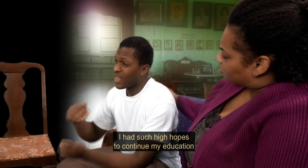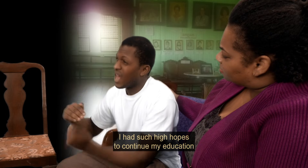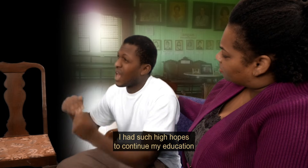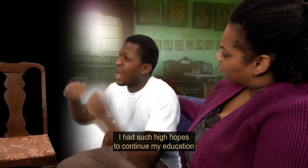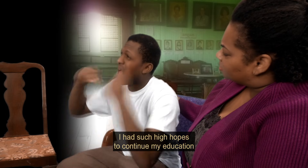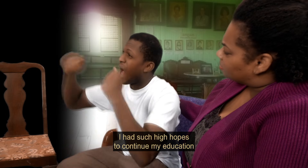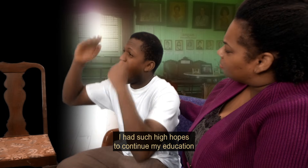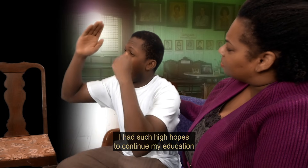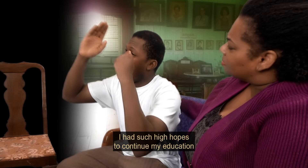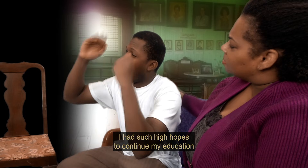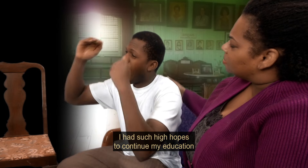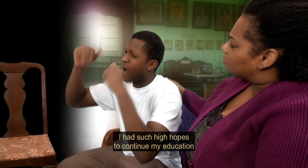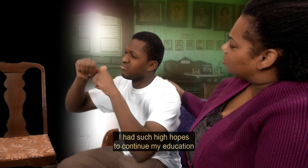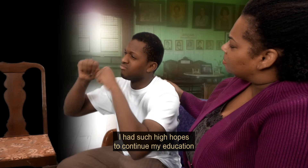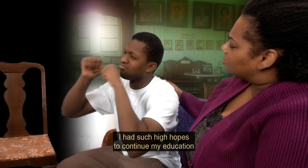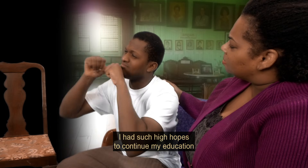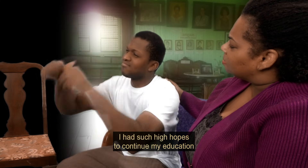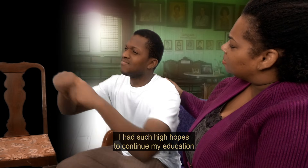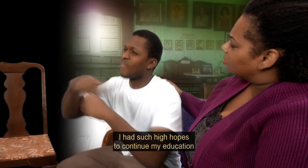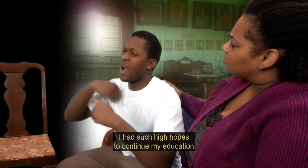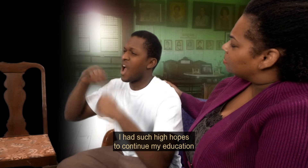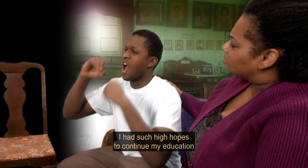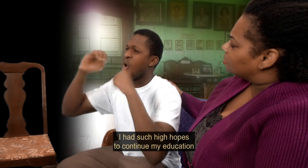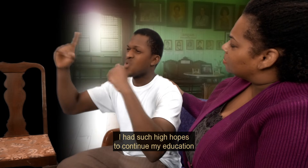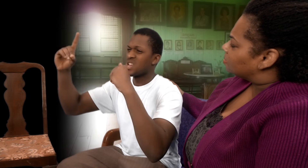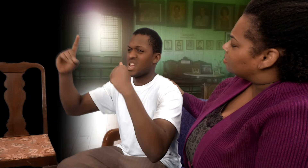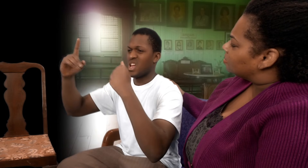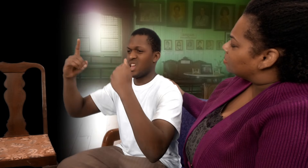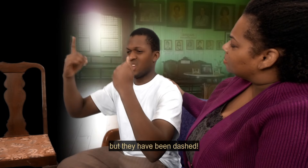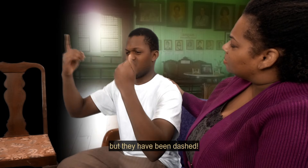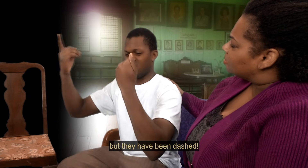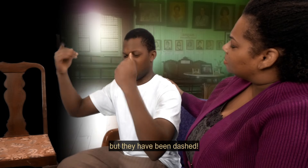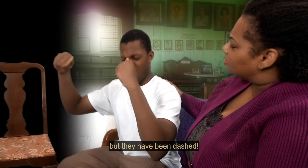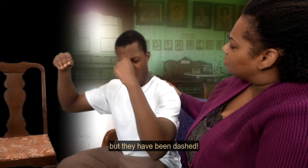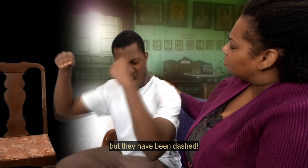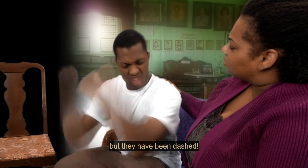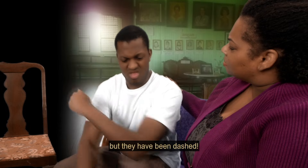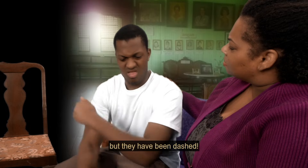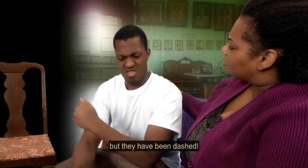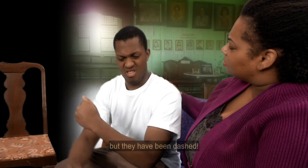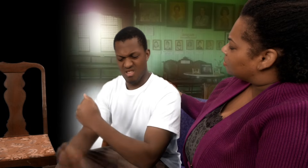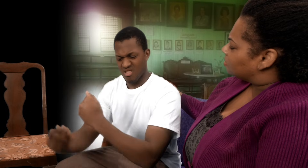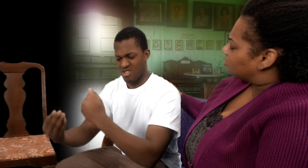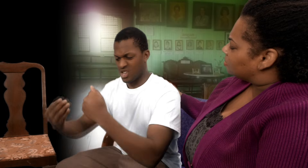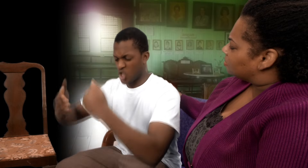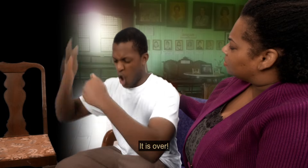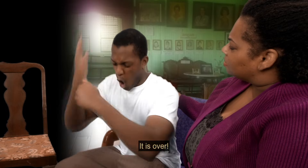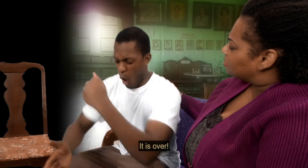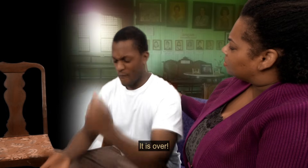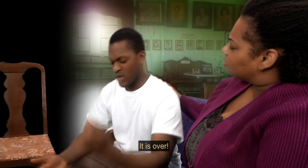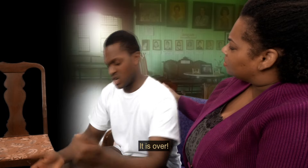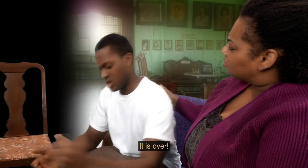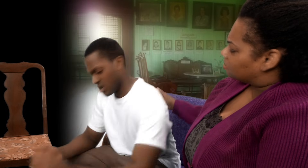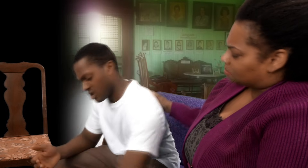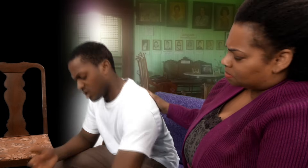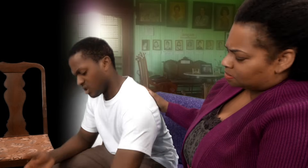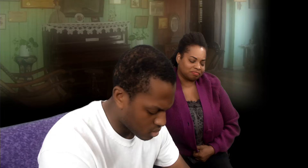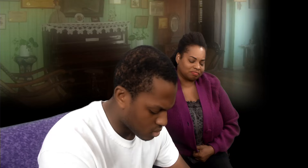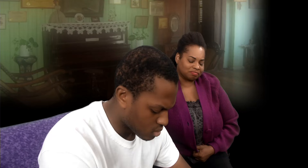I had such high hopes to continue my education, but they have been dashed. It's over.